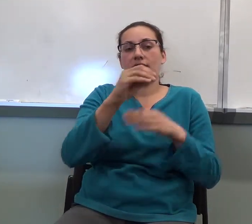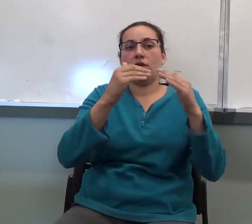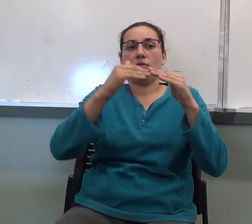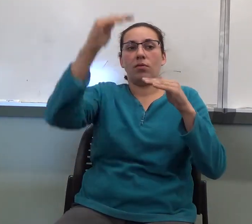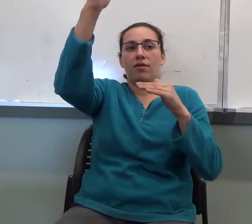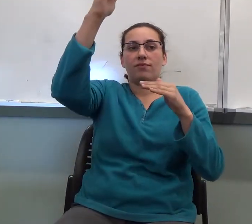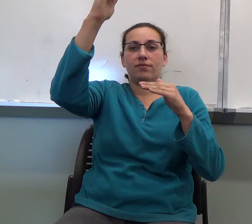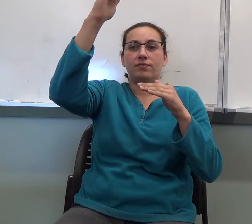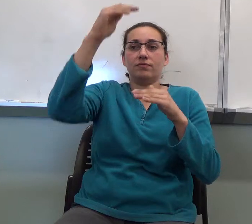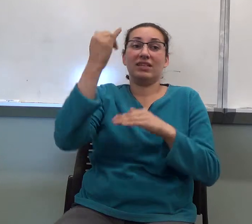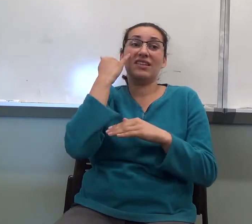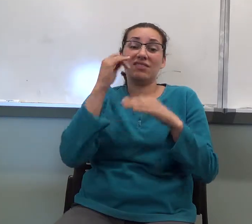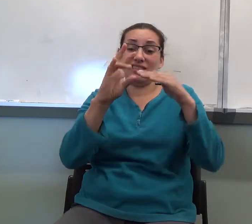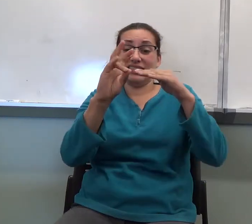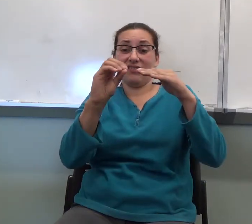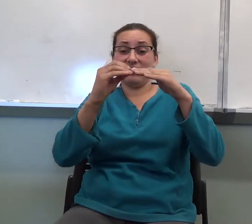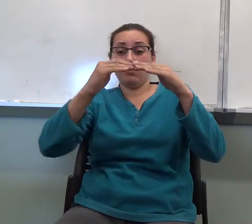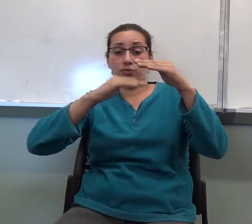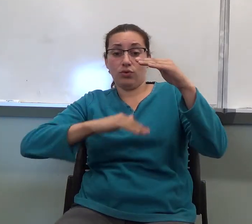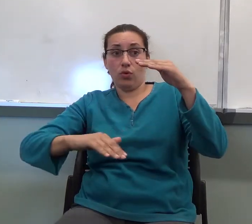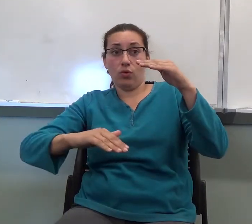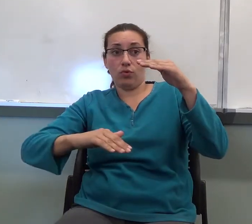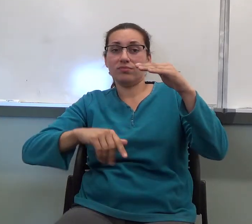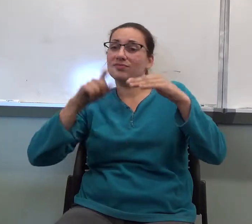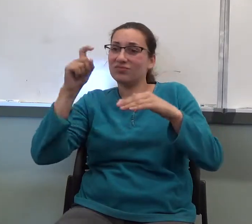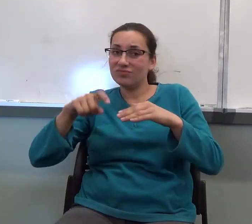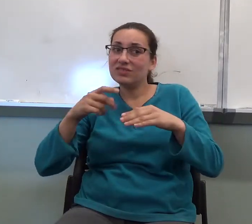you're below 70, that means you need to do some work. There's